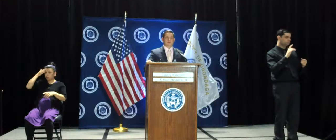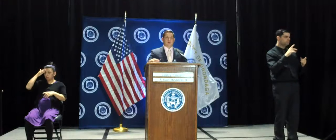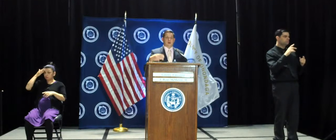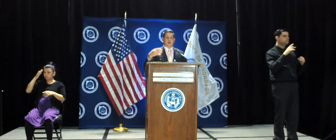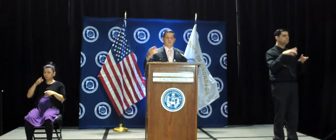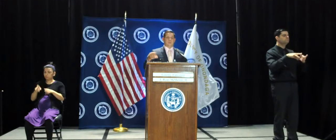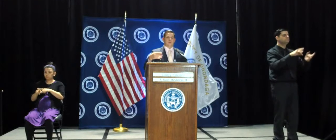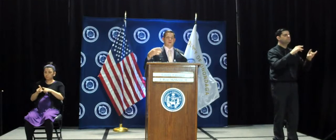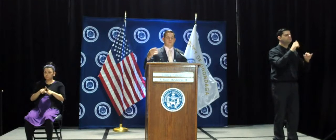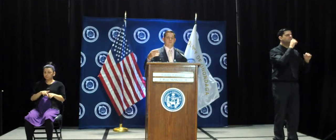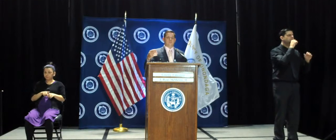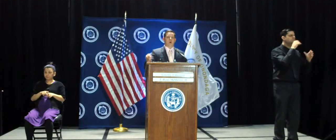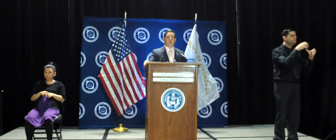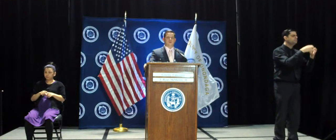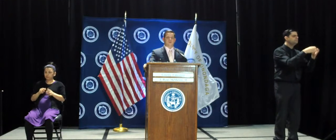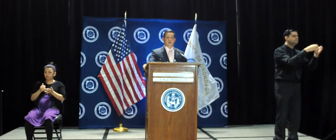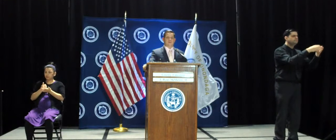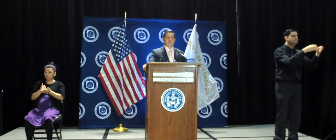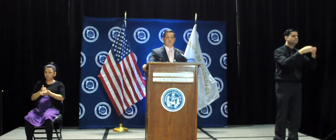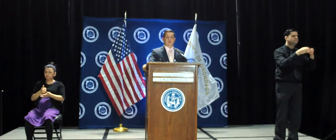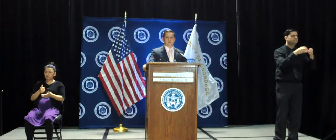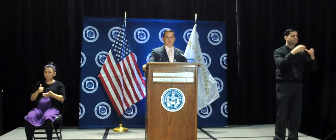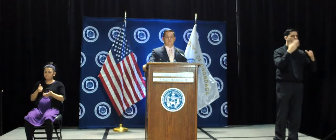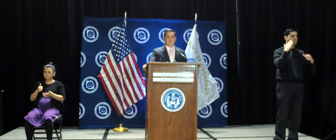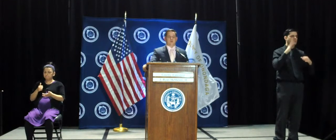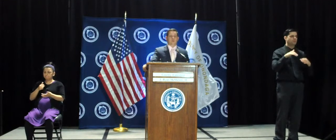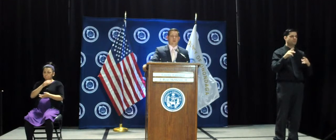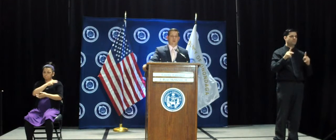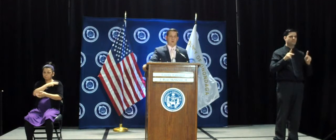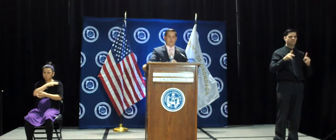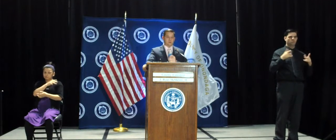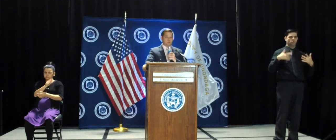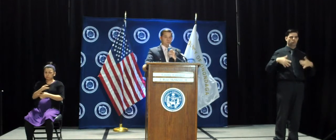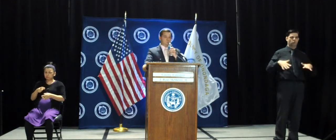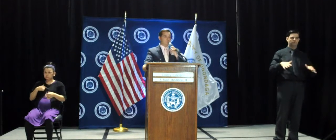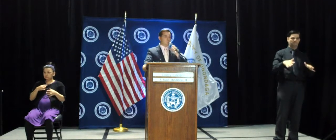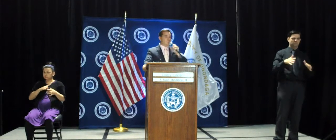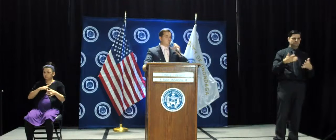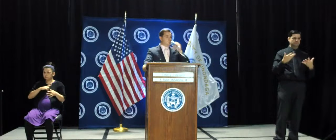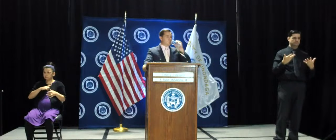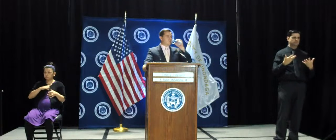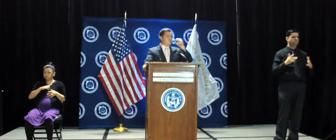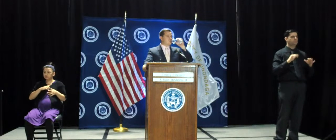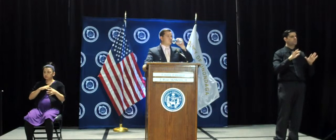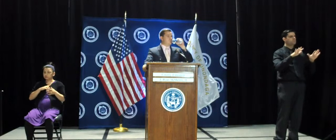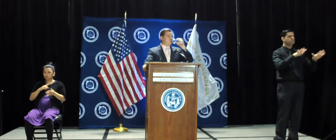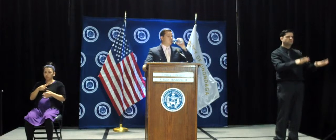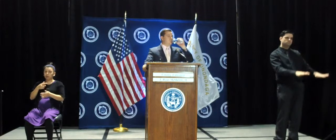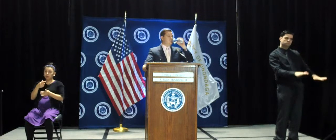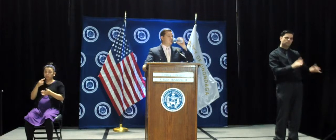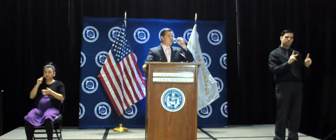nice bonus and benefit to give to the community when we can do all this.